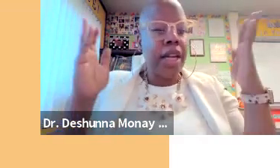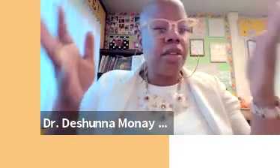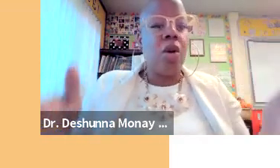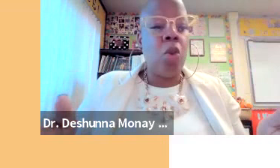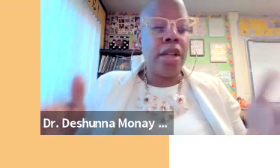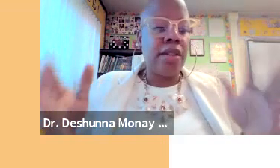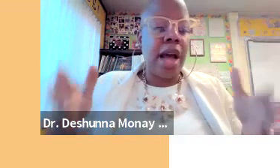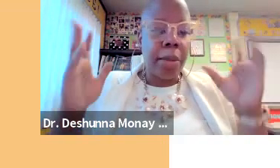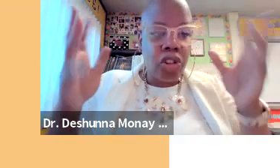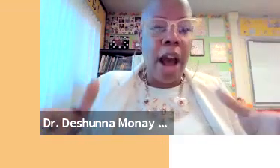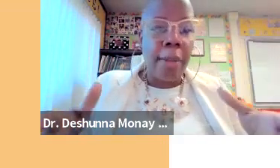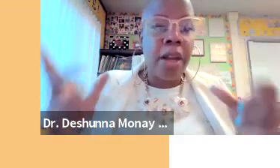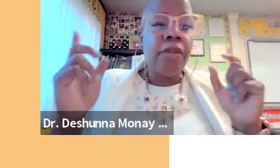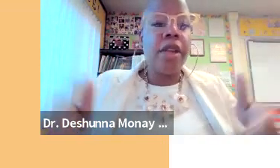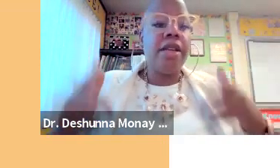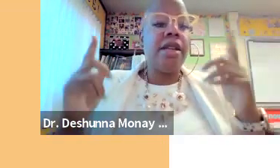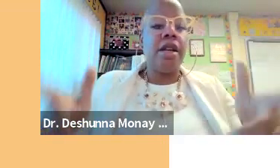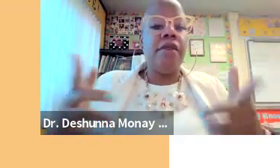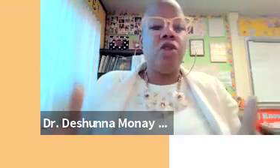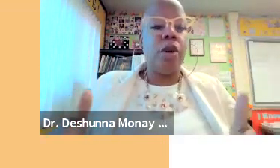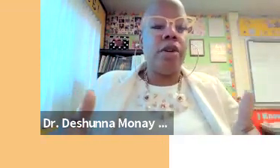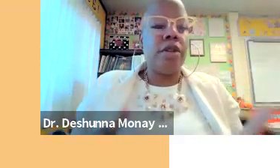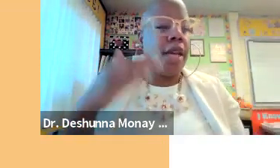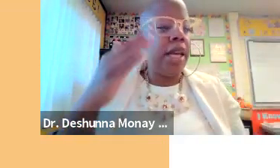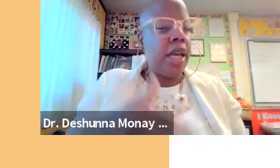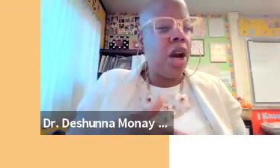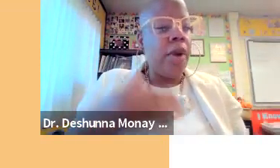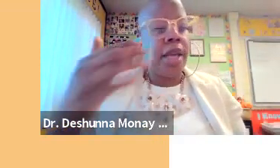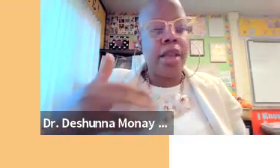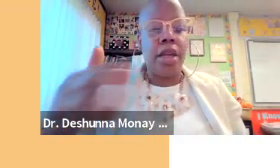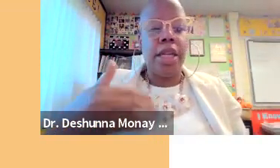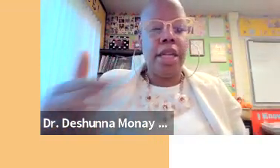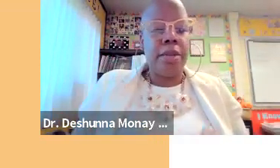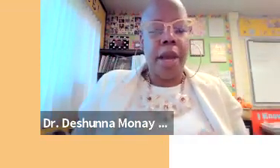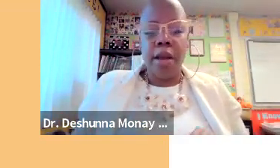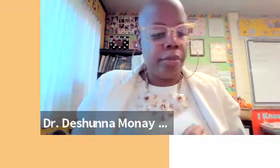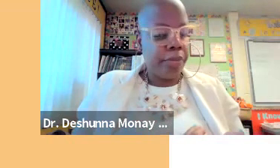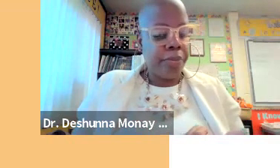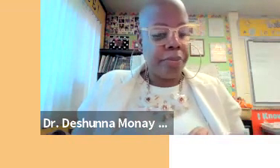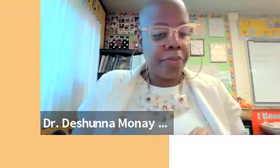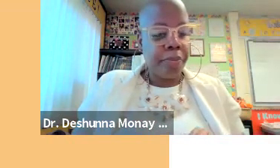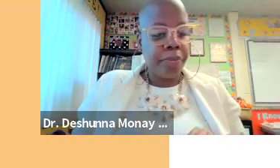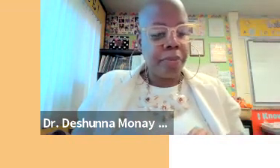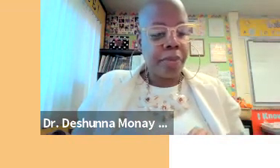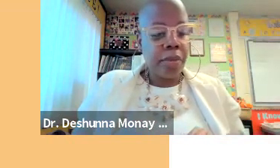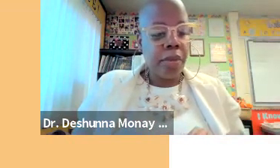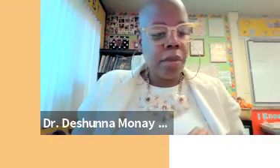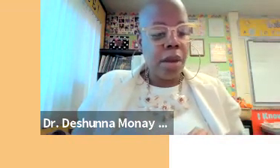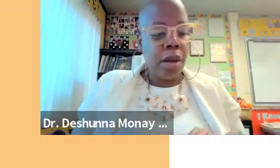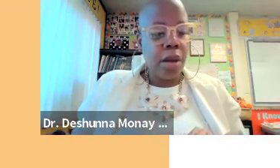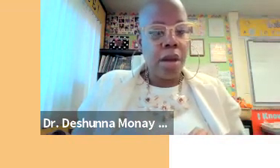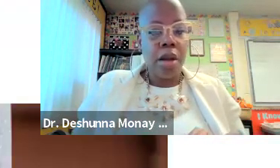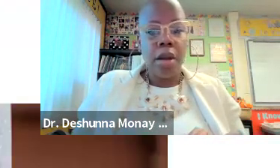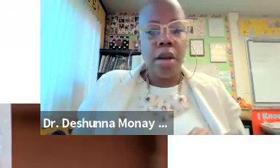so that it is a one-stop shop for these individuals so they can go and get their needs met.